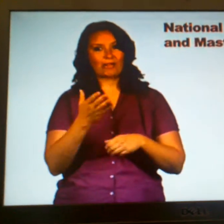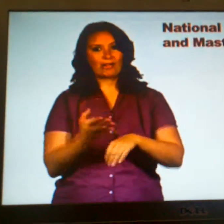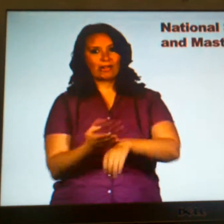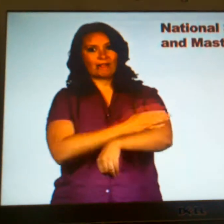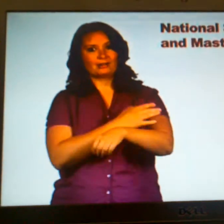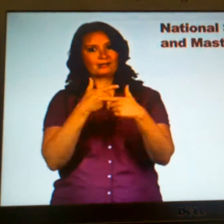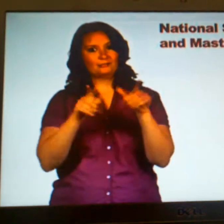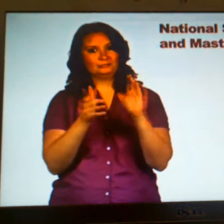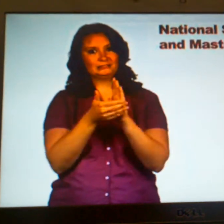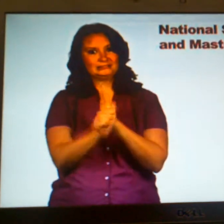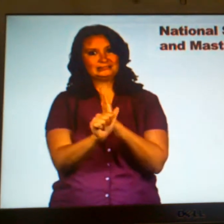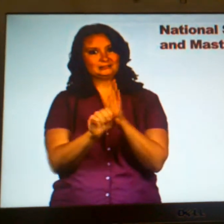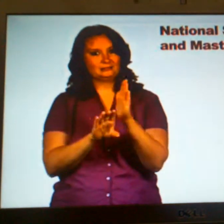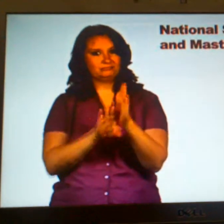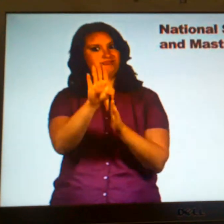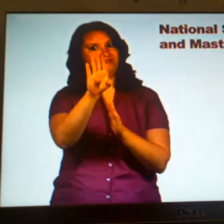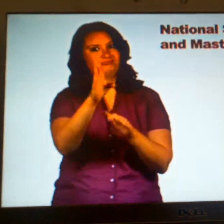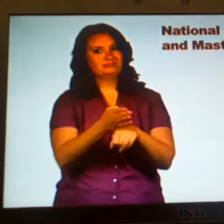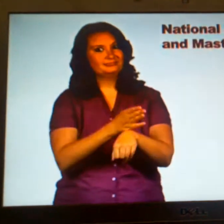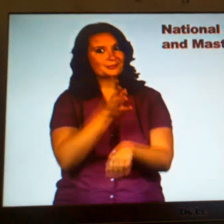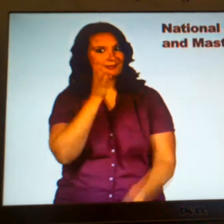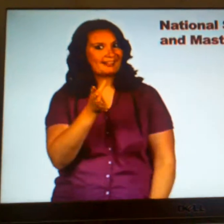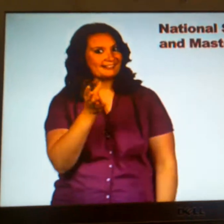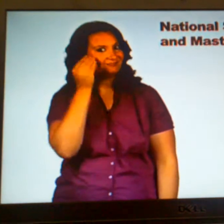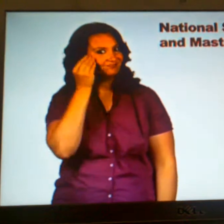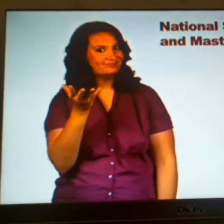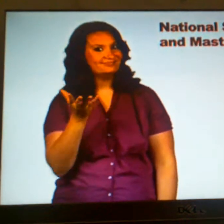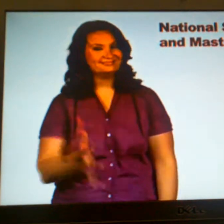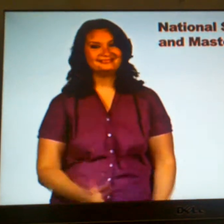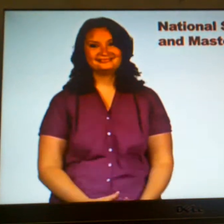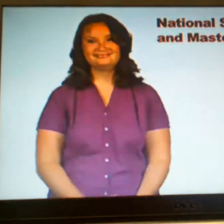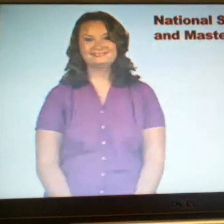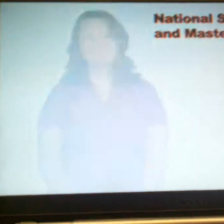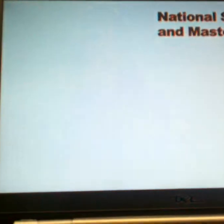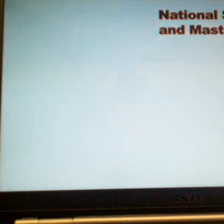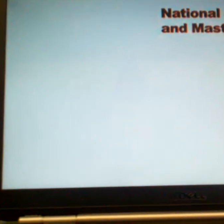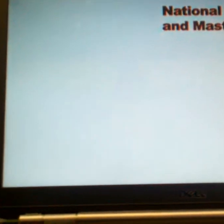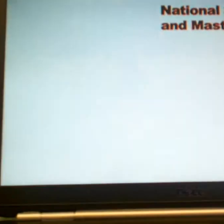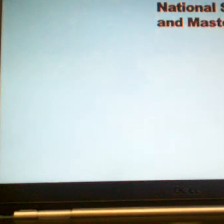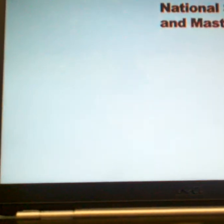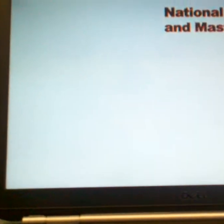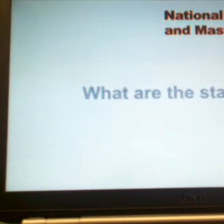That's when you take it in, and your skill level will improve and will mature. It will.